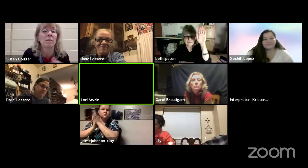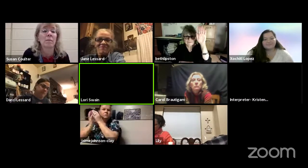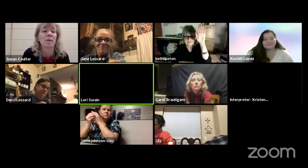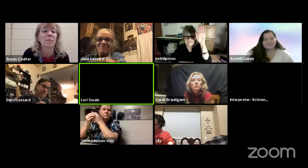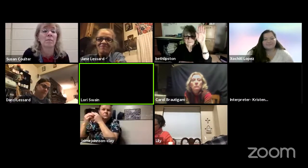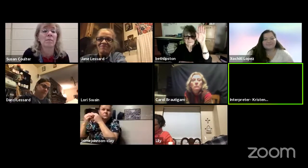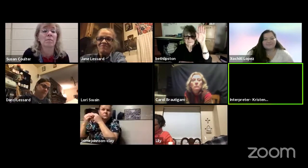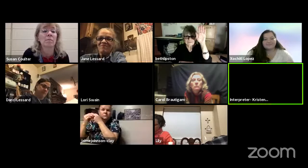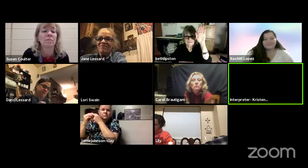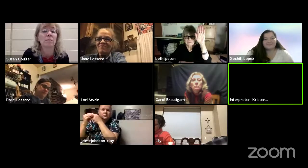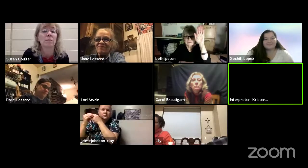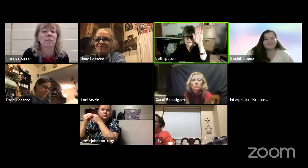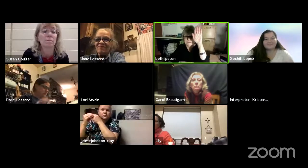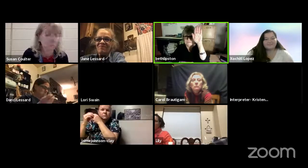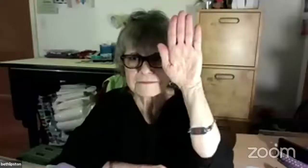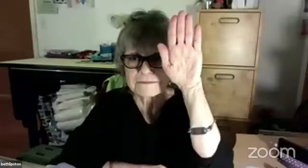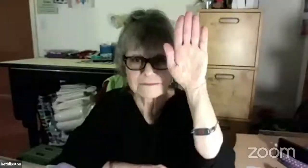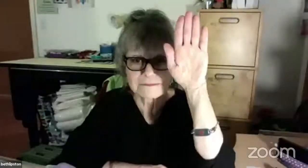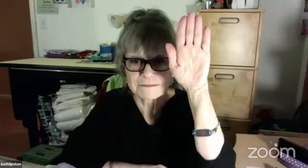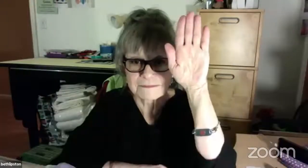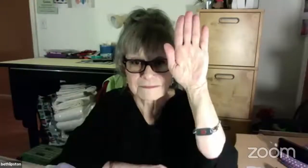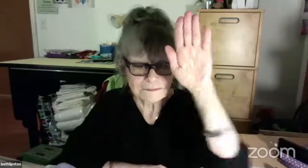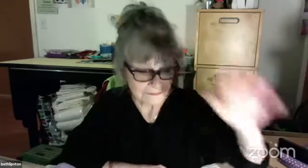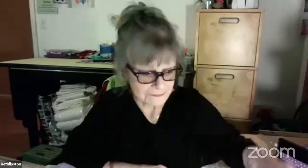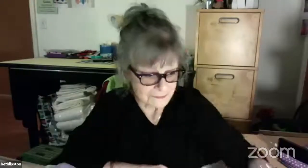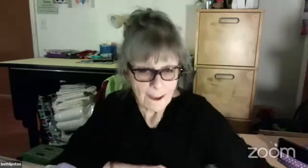And Darcy saying, Beth has a comment she wants to share.